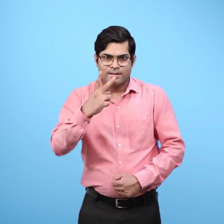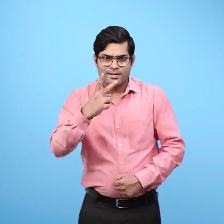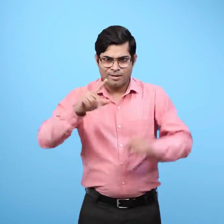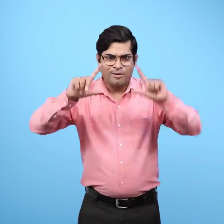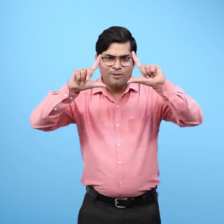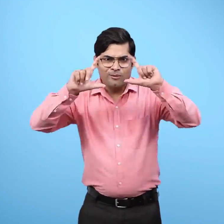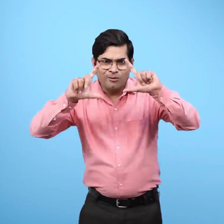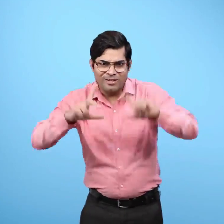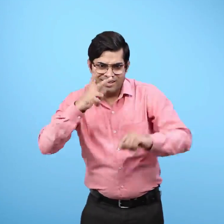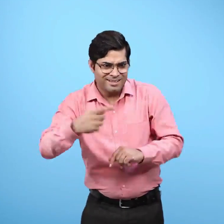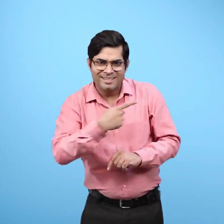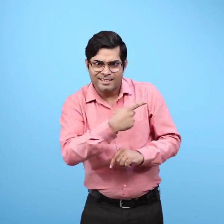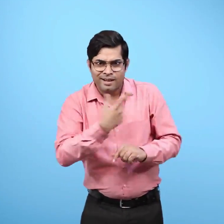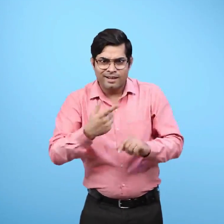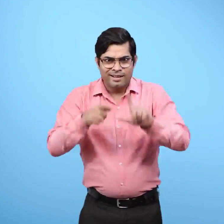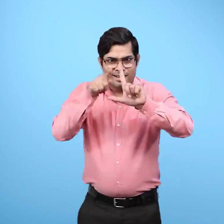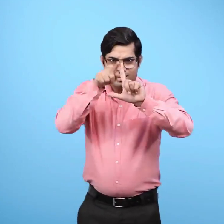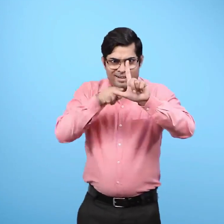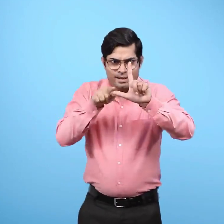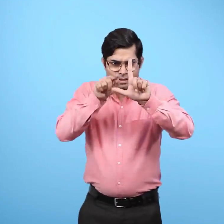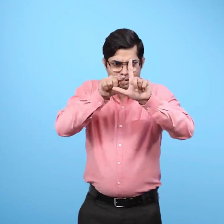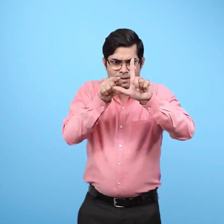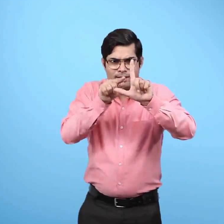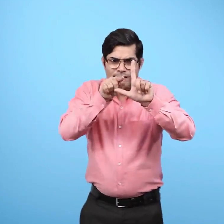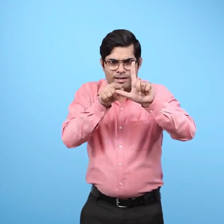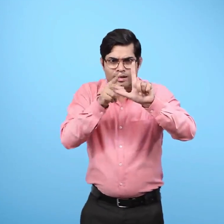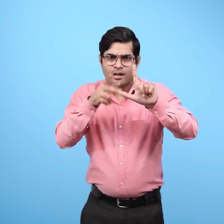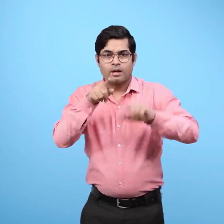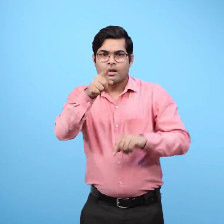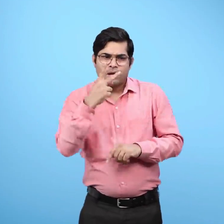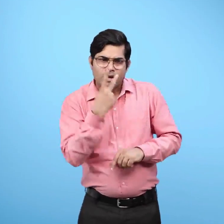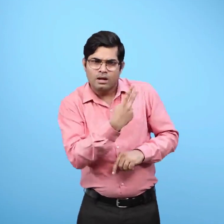Look at the angles in the pictures and fill the table.